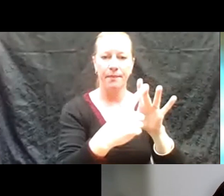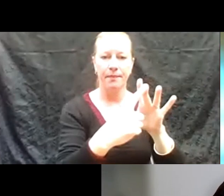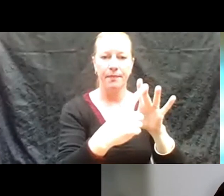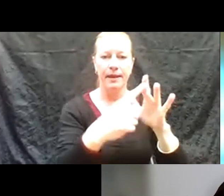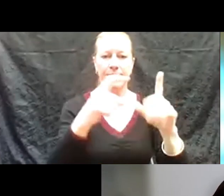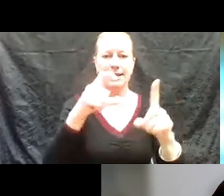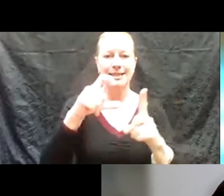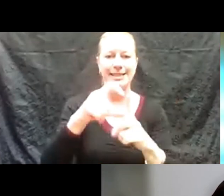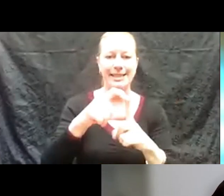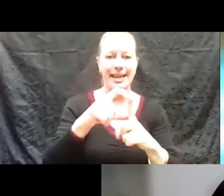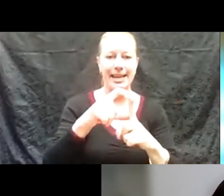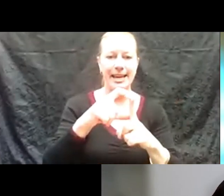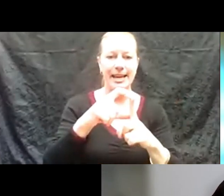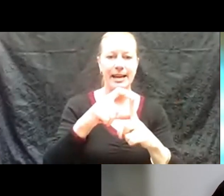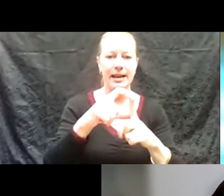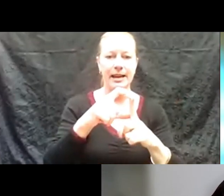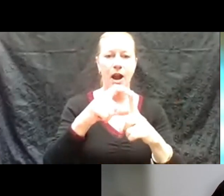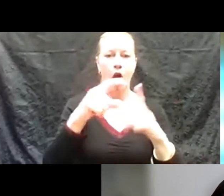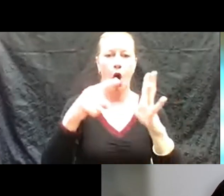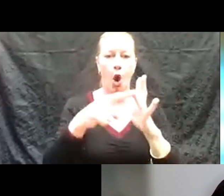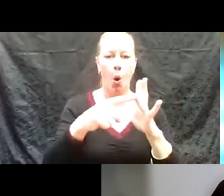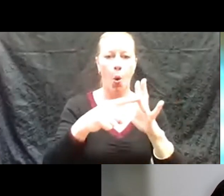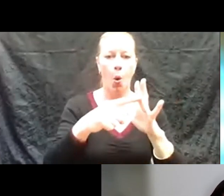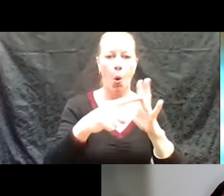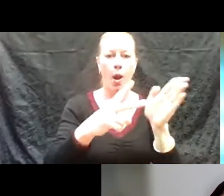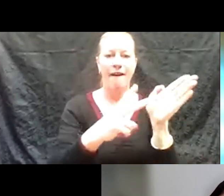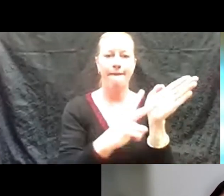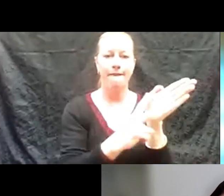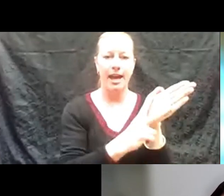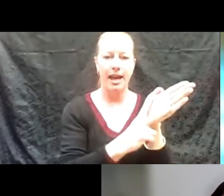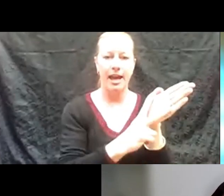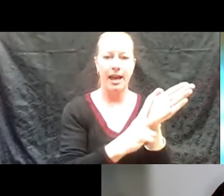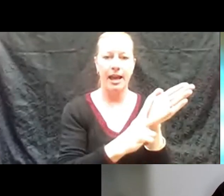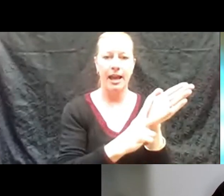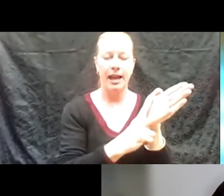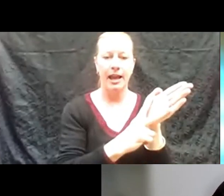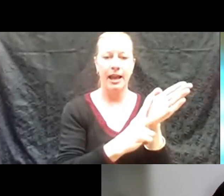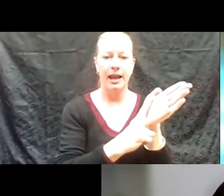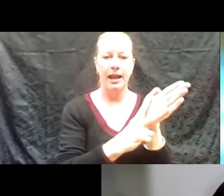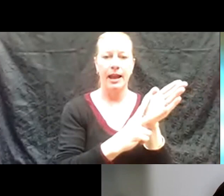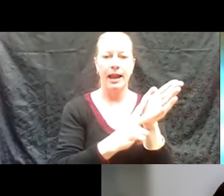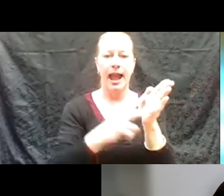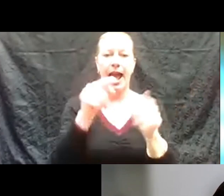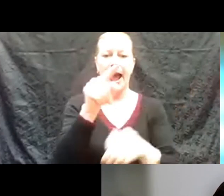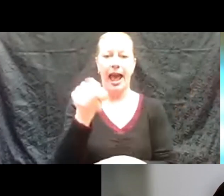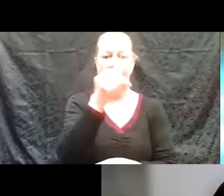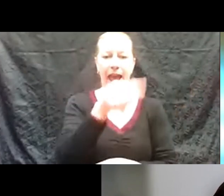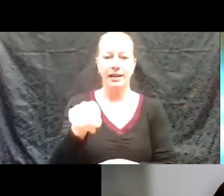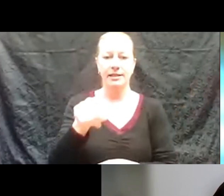JZID for Delta, OV for Victor, at